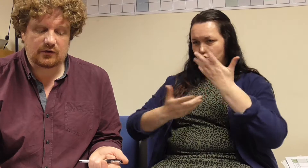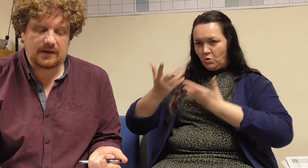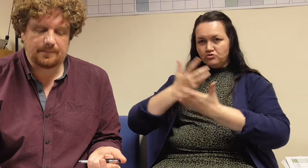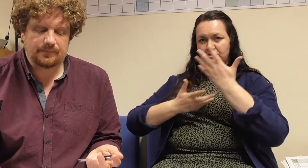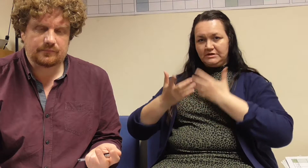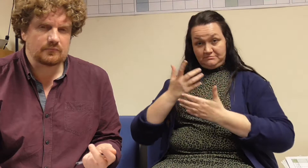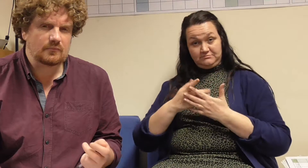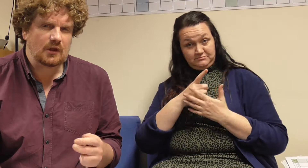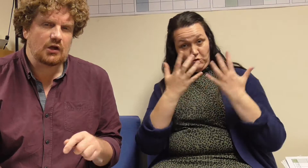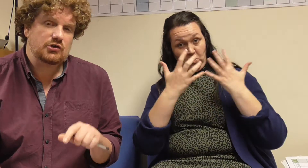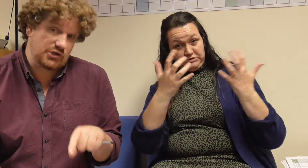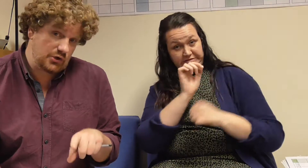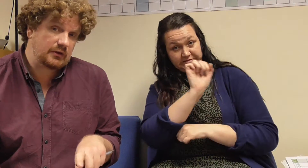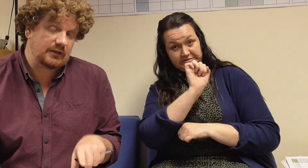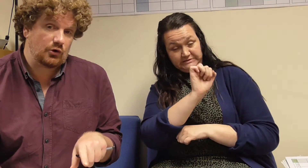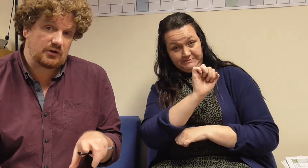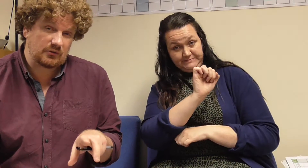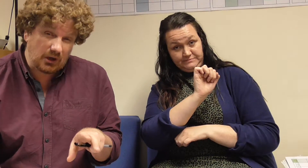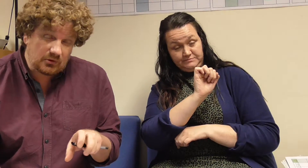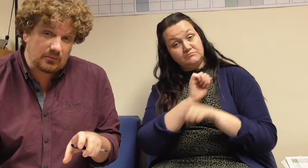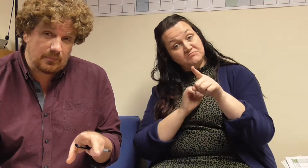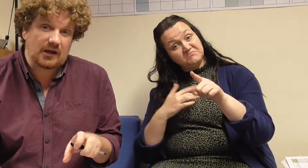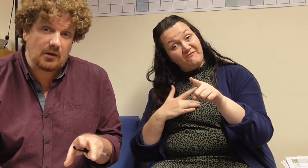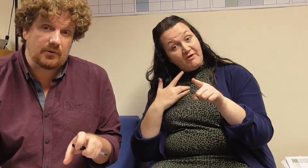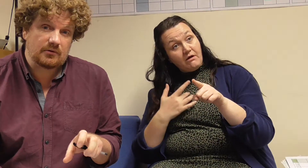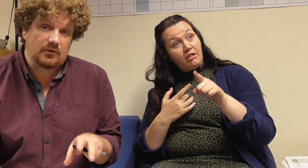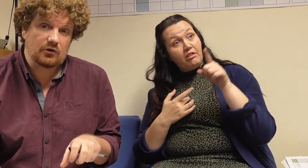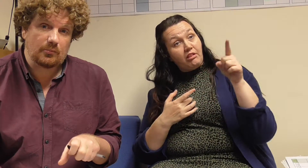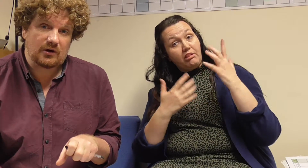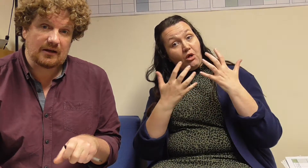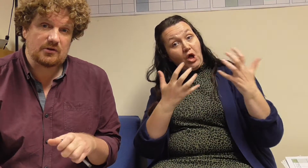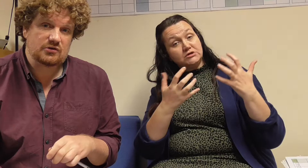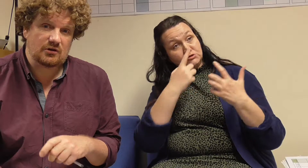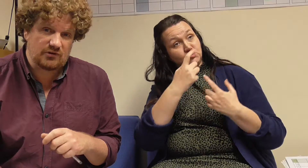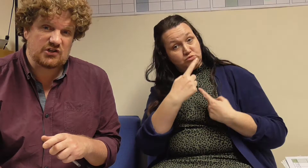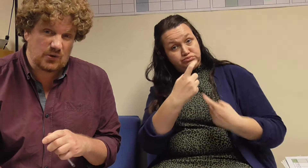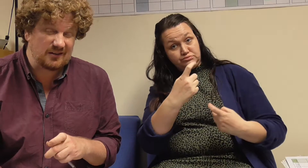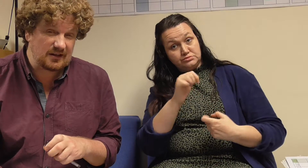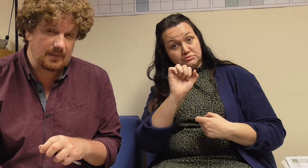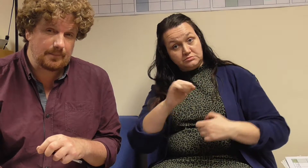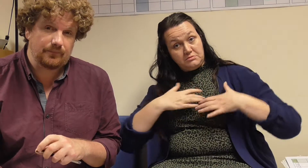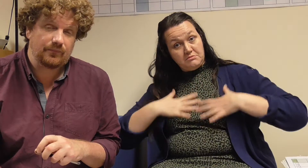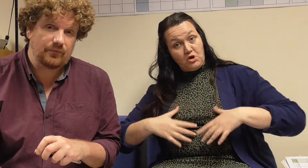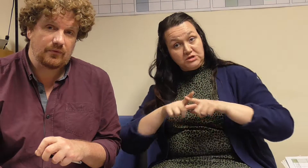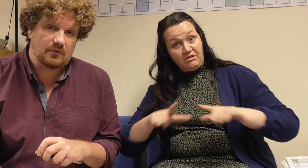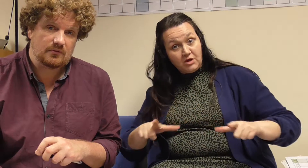in the story, do you think the audience were able to pick up your body language and read you easily?